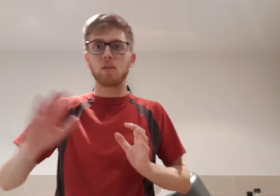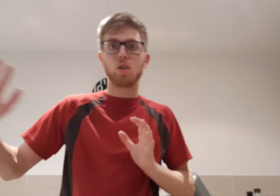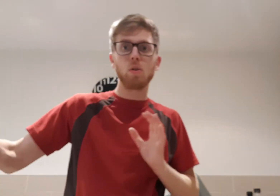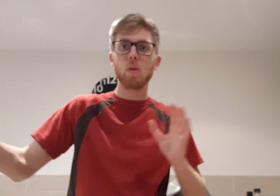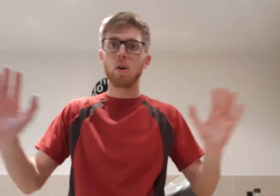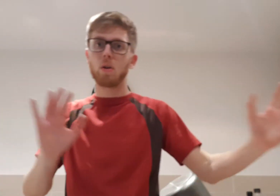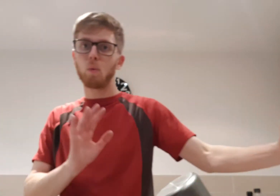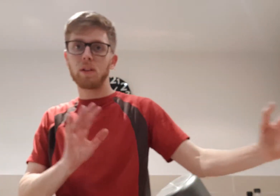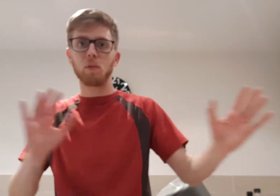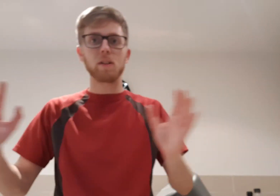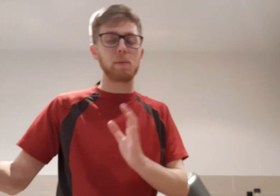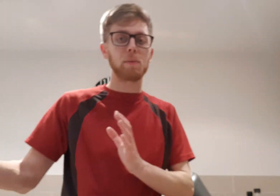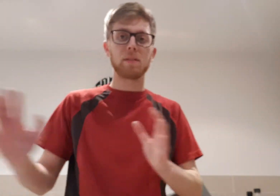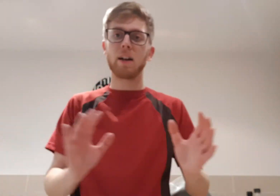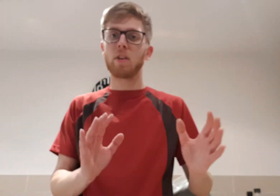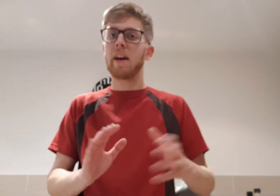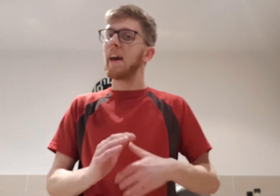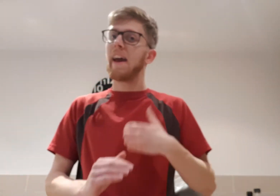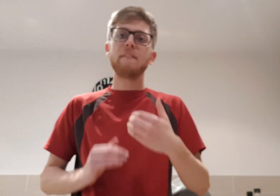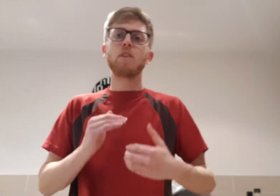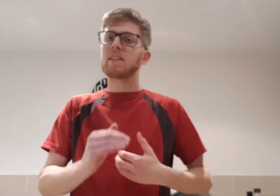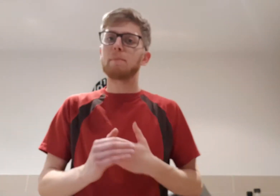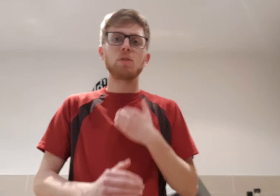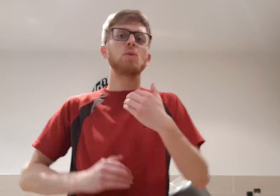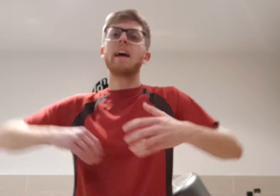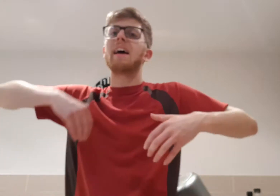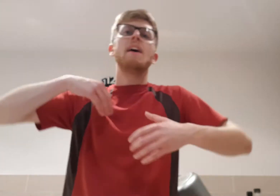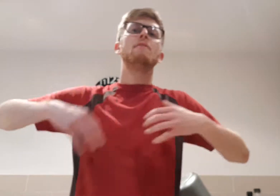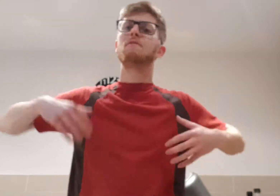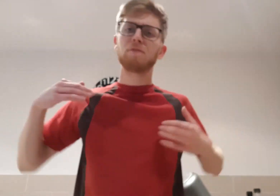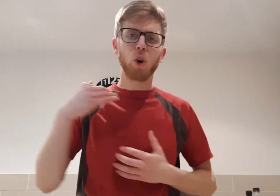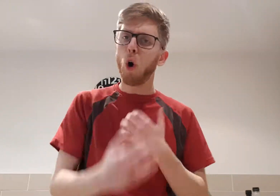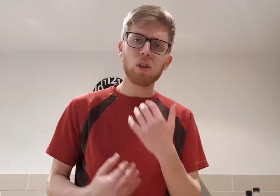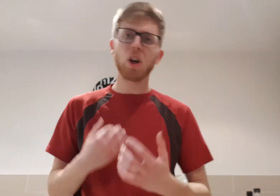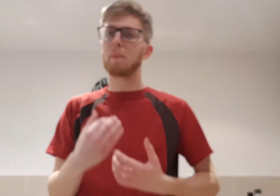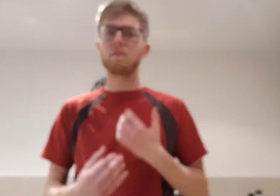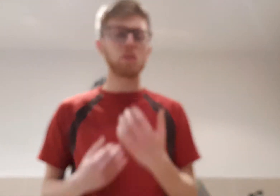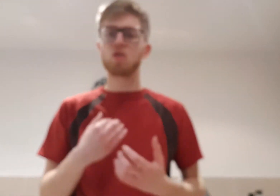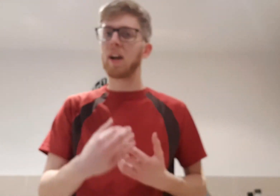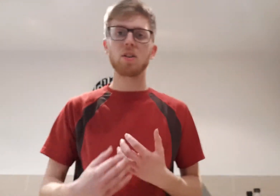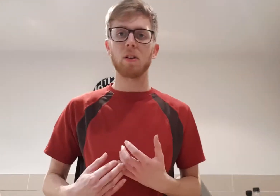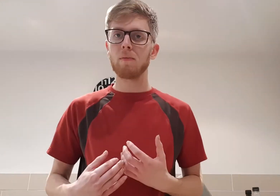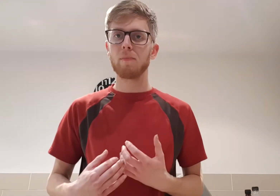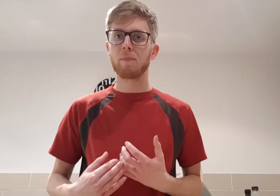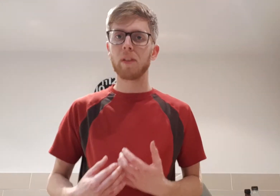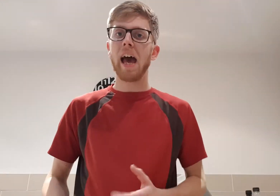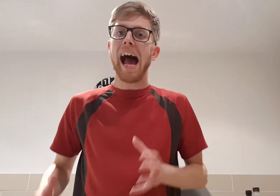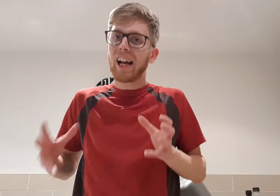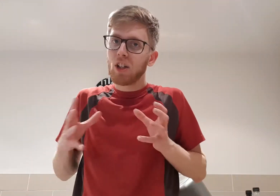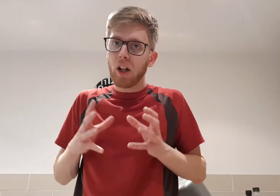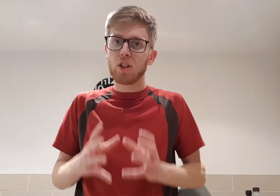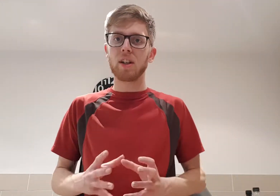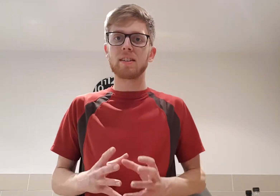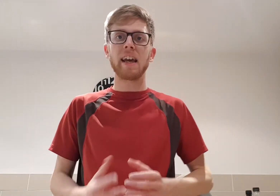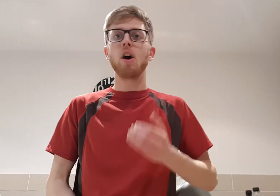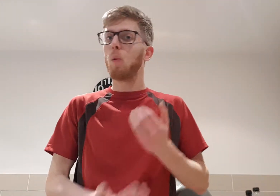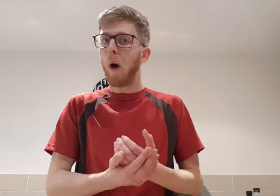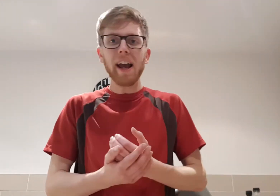two different ways of becoming sidetracked. If, for example, you get caught up in frustration, acknowledge it and say, why do I